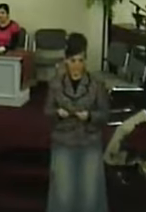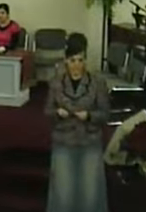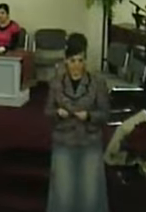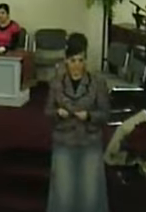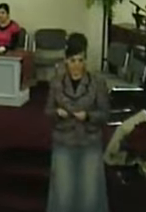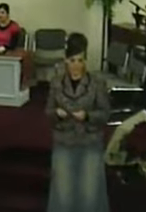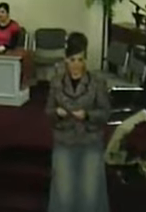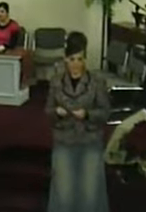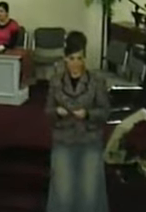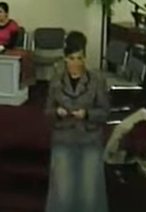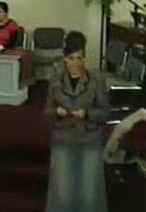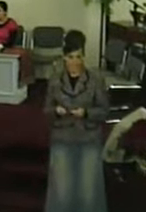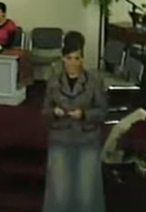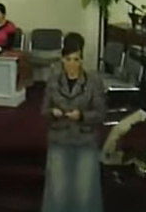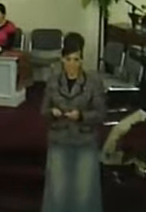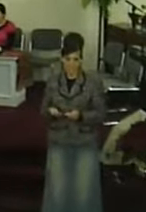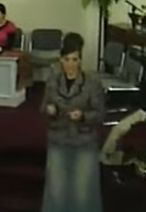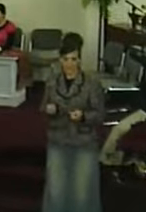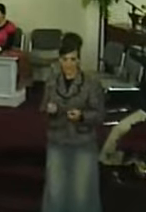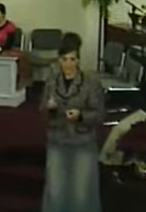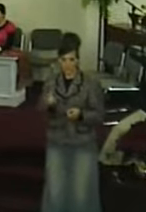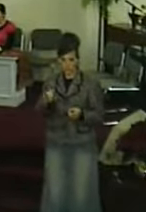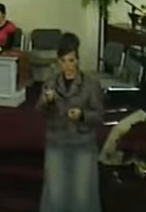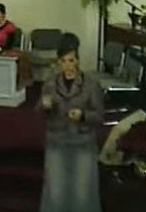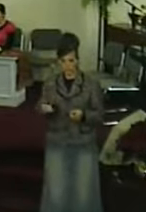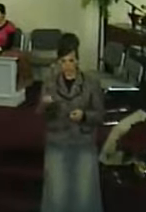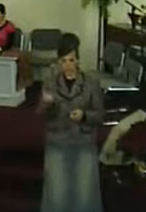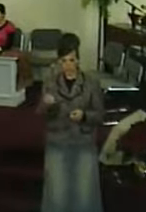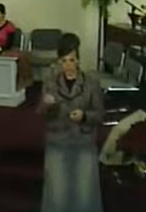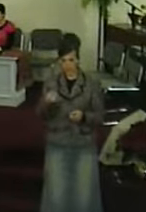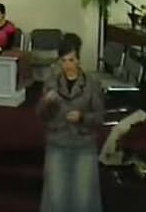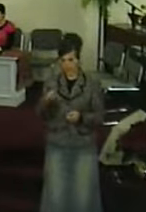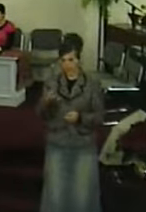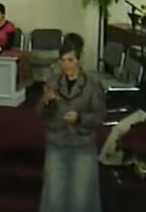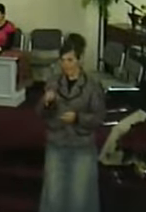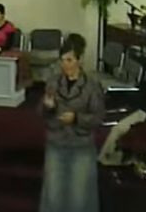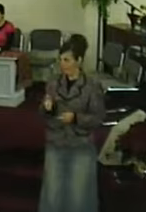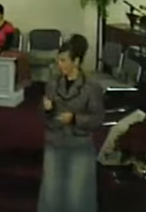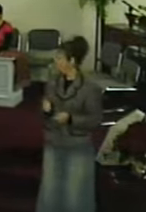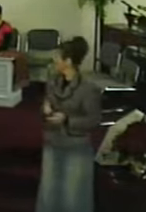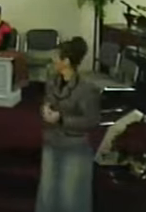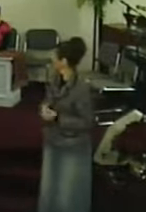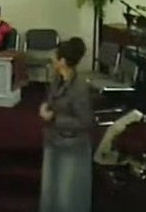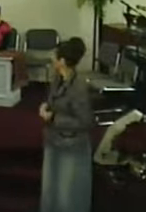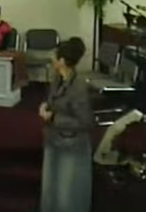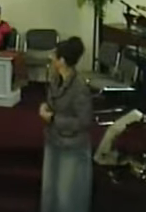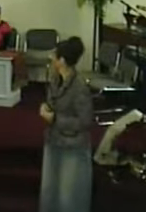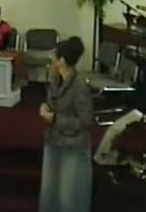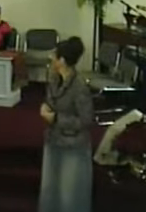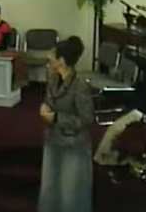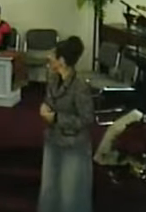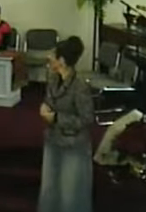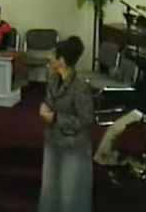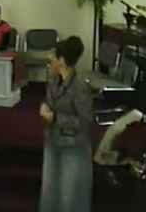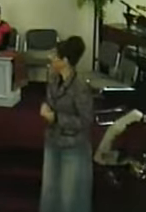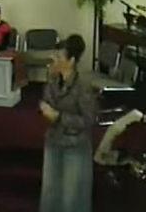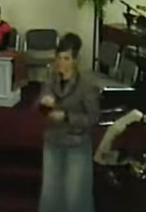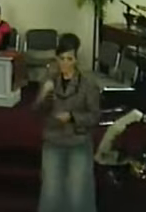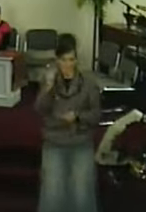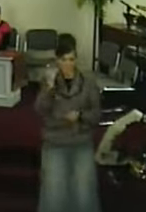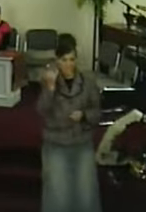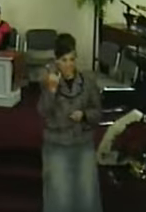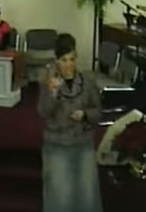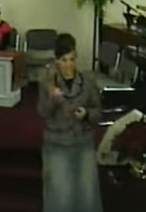Of January. Okay? Also, if you're planning on attending the 5-year celebration dinner